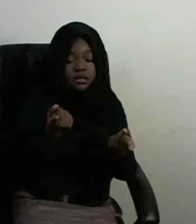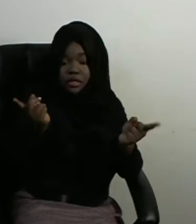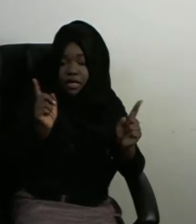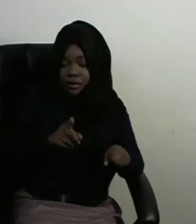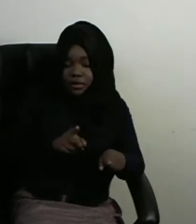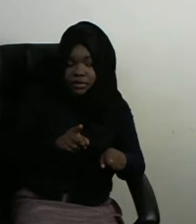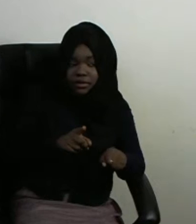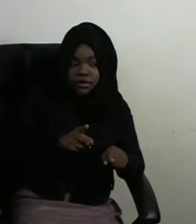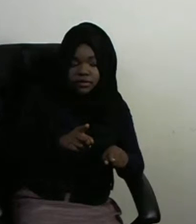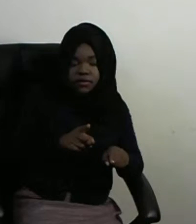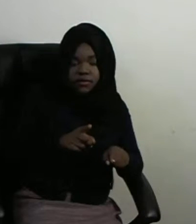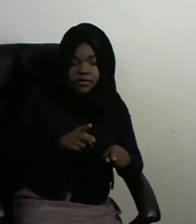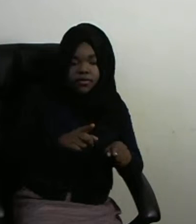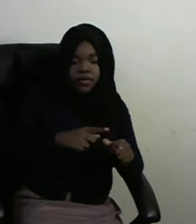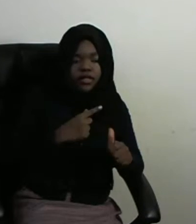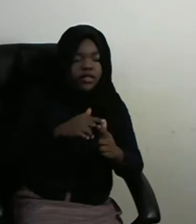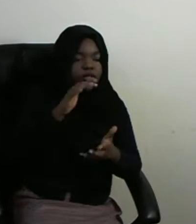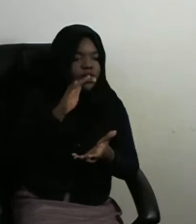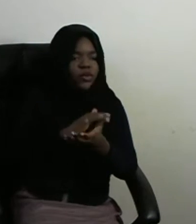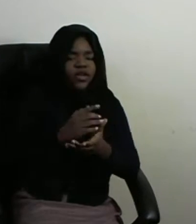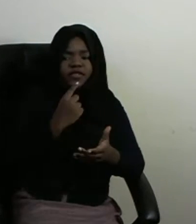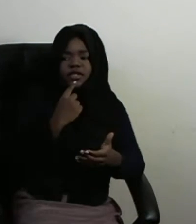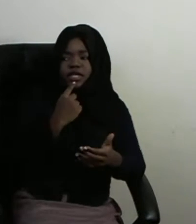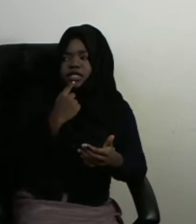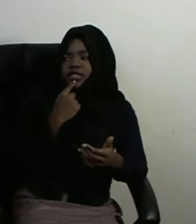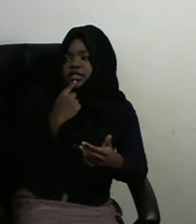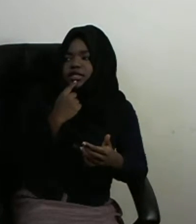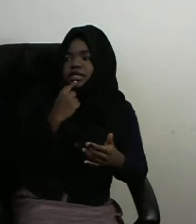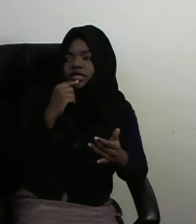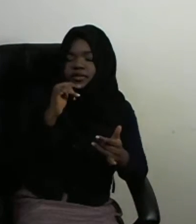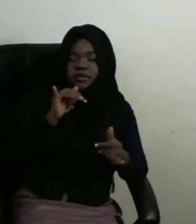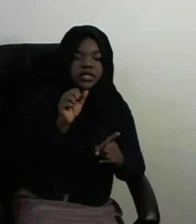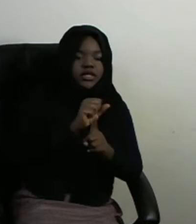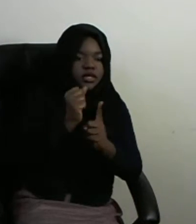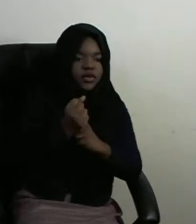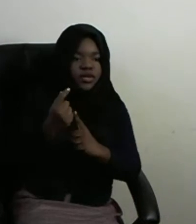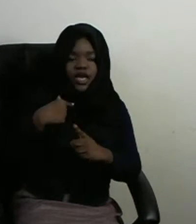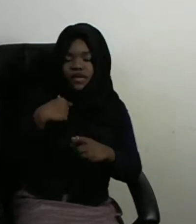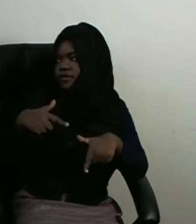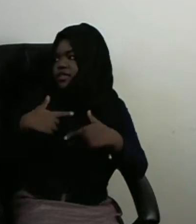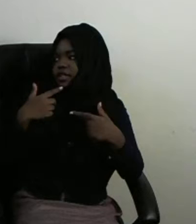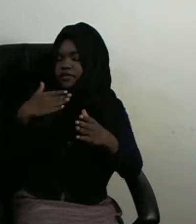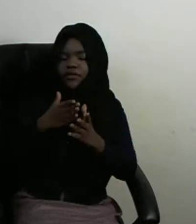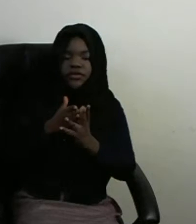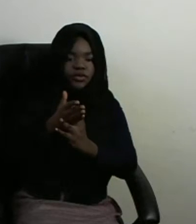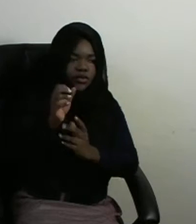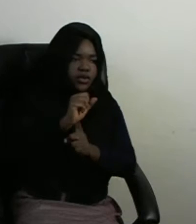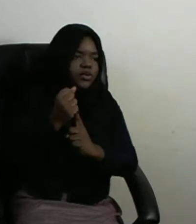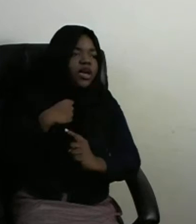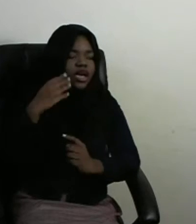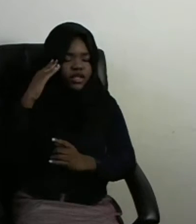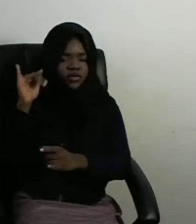happened, and the wife says, and this is a case that I have lived with, I have known the brother that this happened